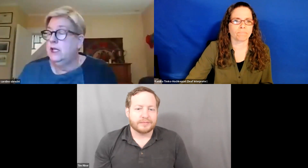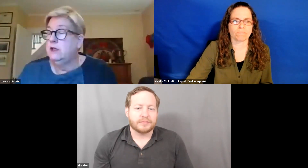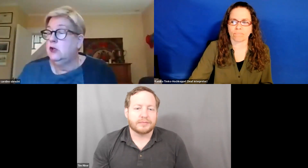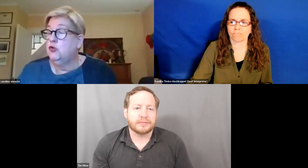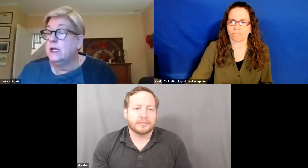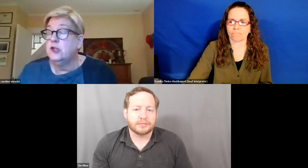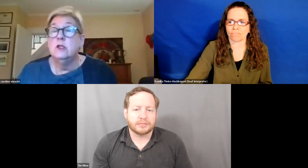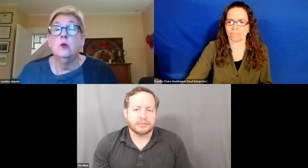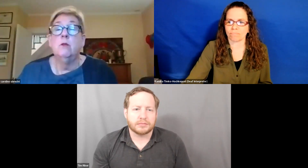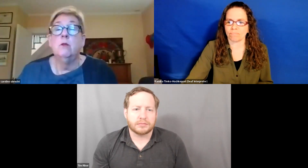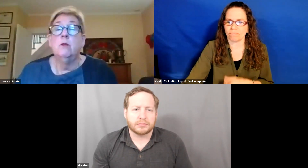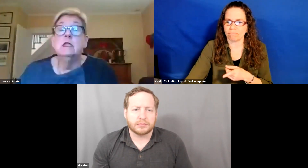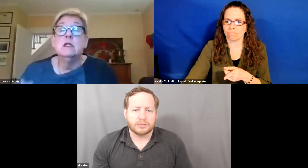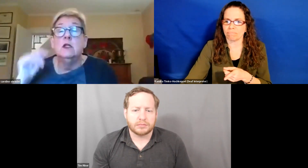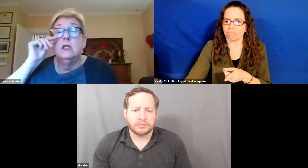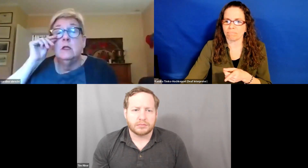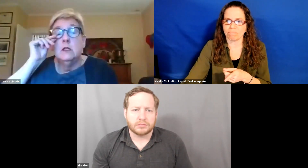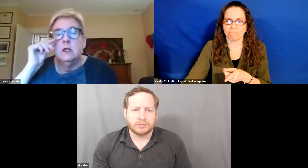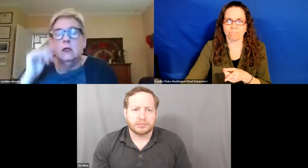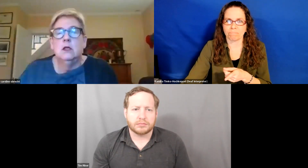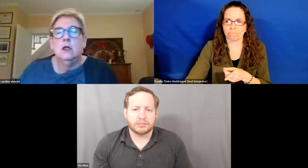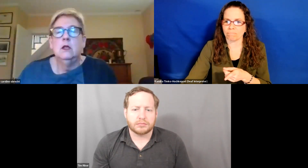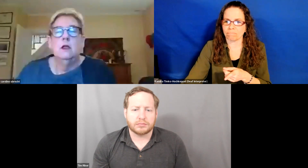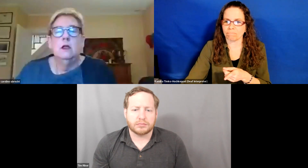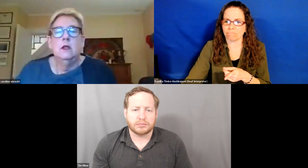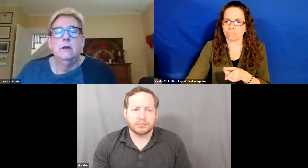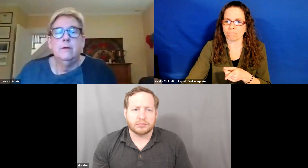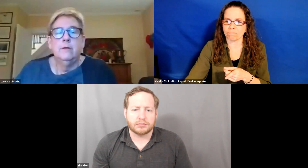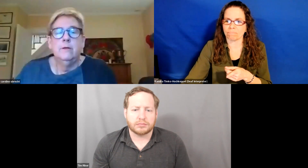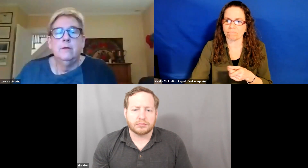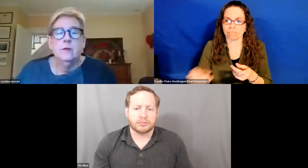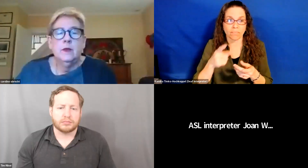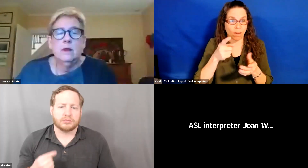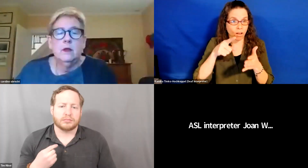Does anyone have any corrections or amendments to the minutes?